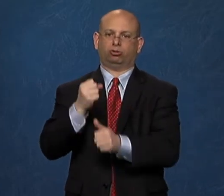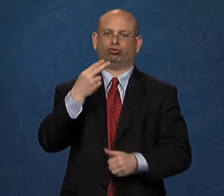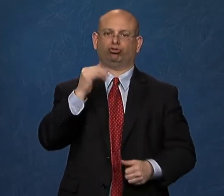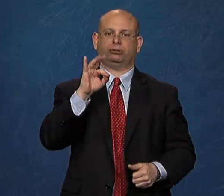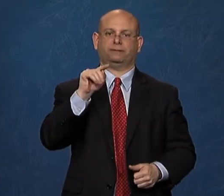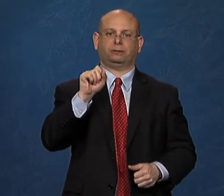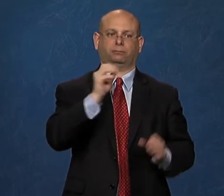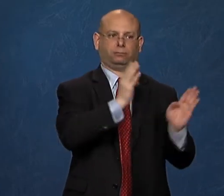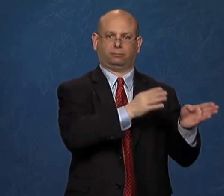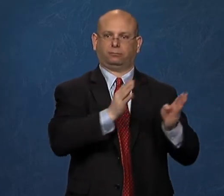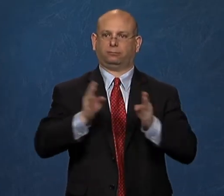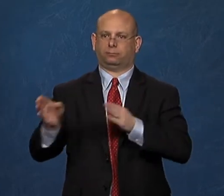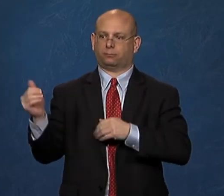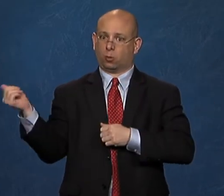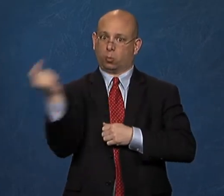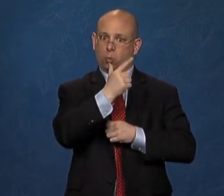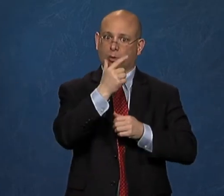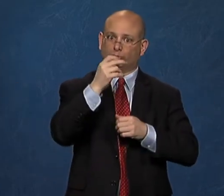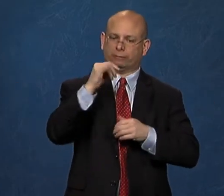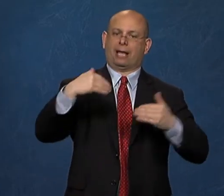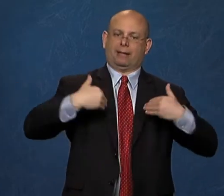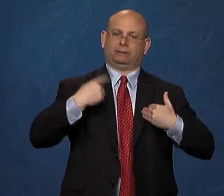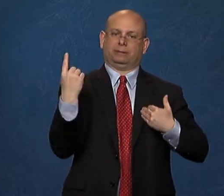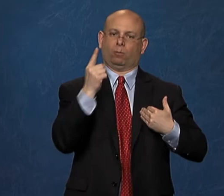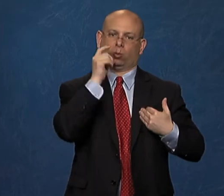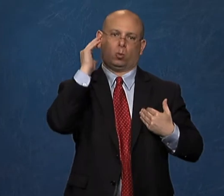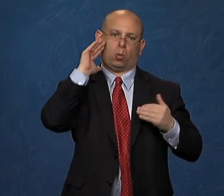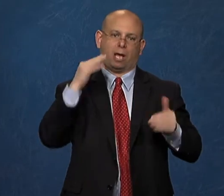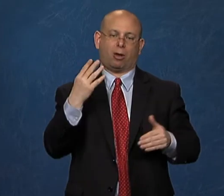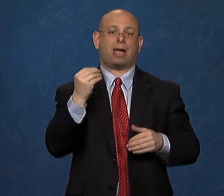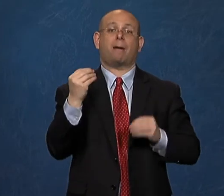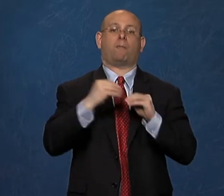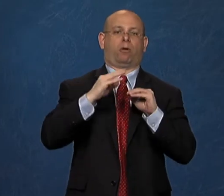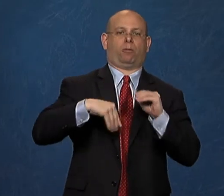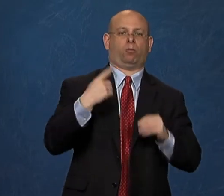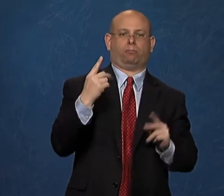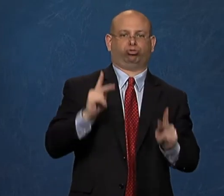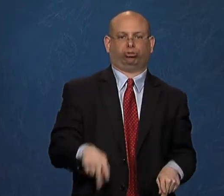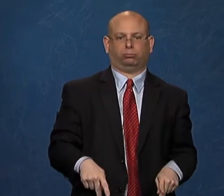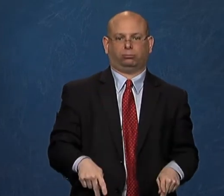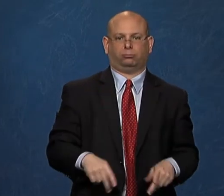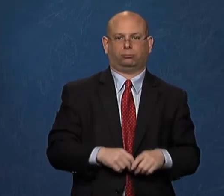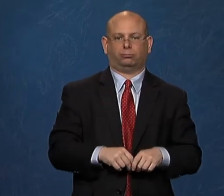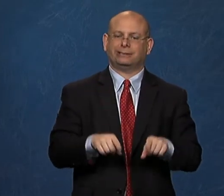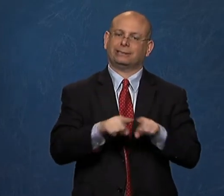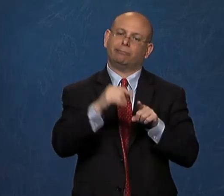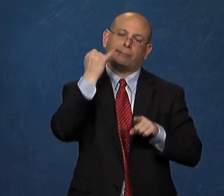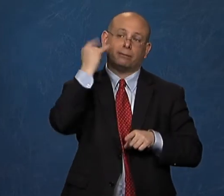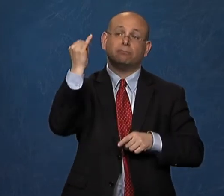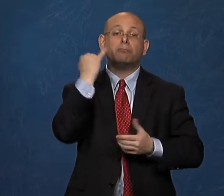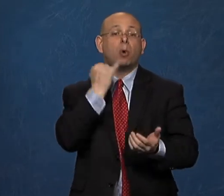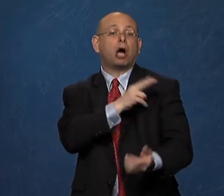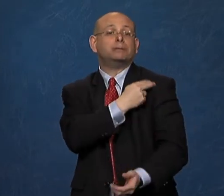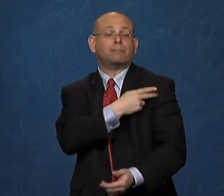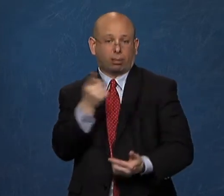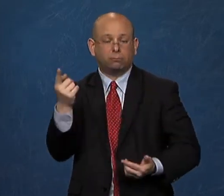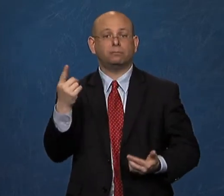can't be there 24/7, but somebody on each of the shifts needs to know how and work with VRI. And it's important to have more than